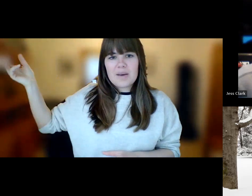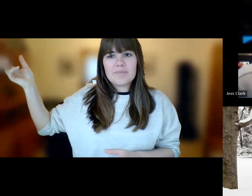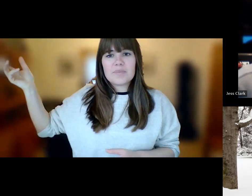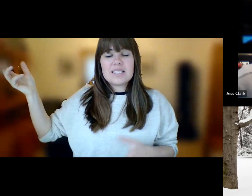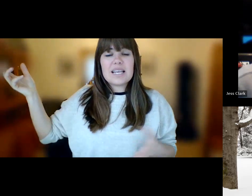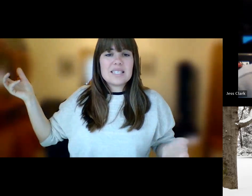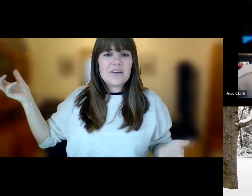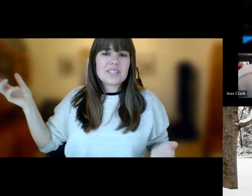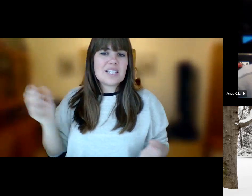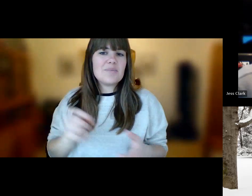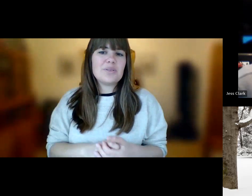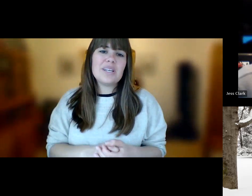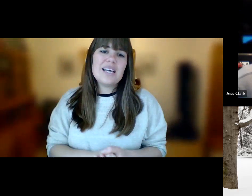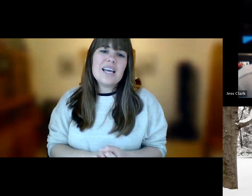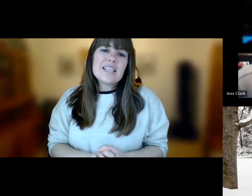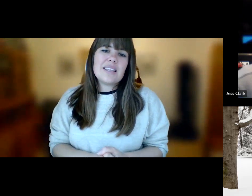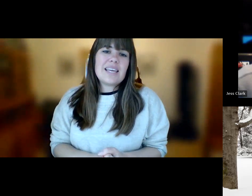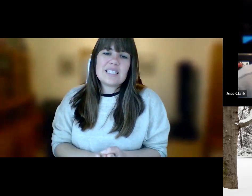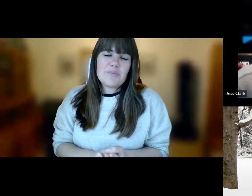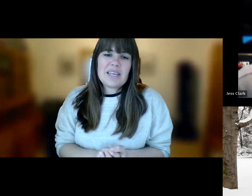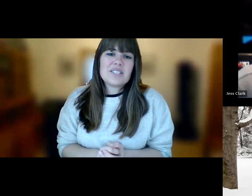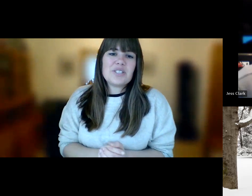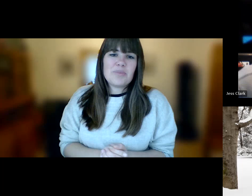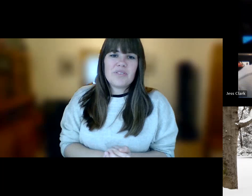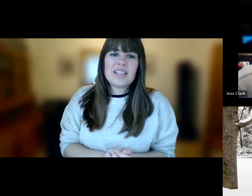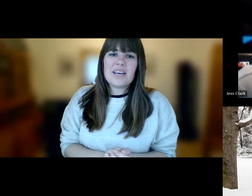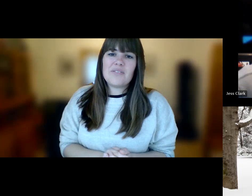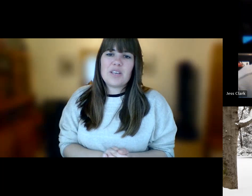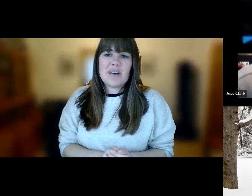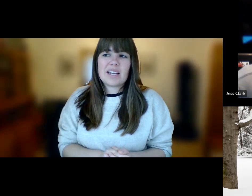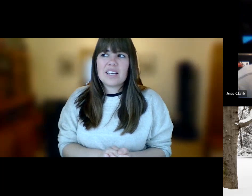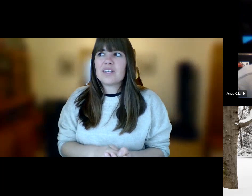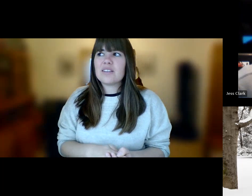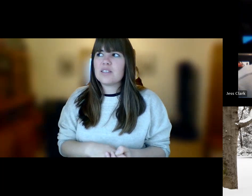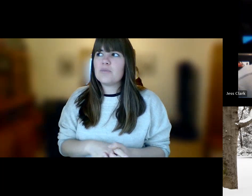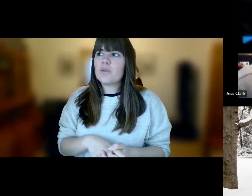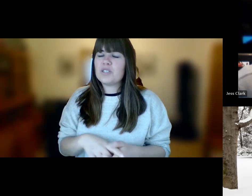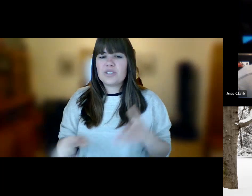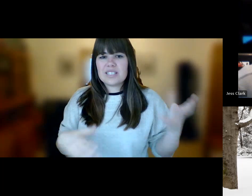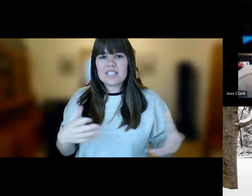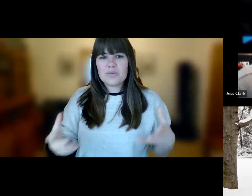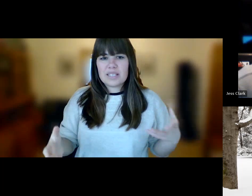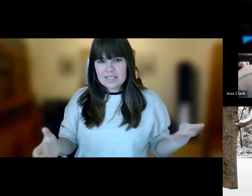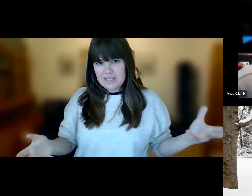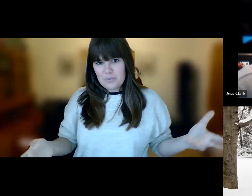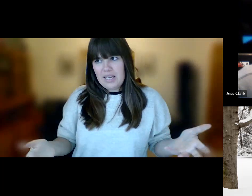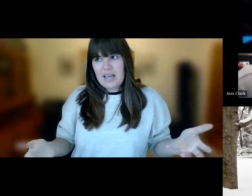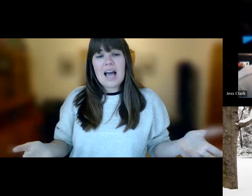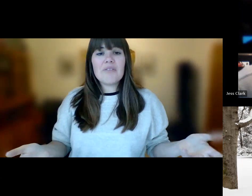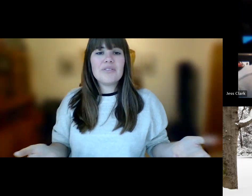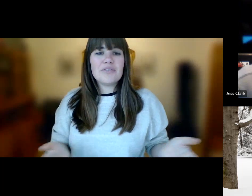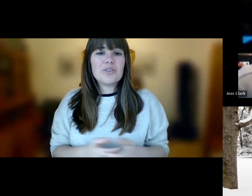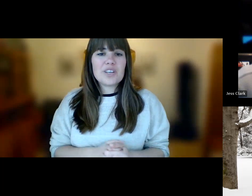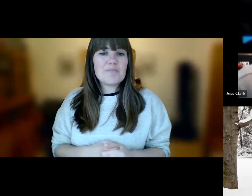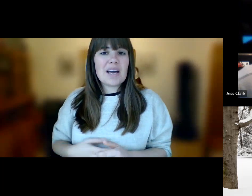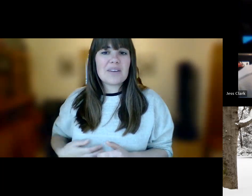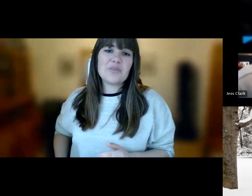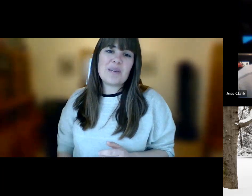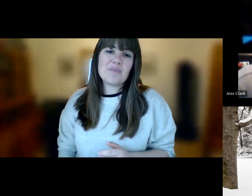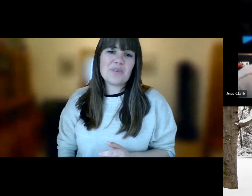that centre, for example, that they can speak to provide that feedback. And I think the more opportunities that we have